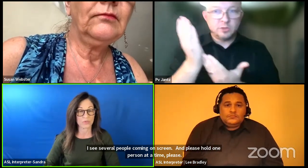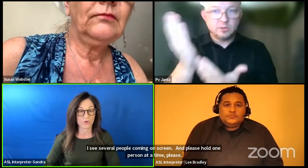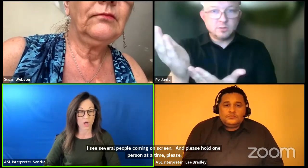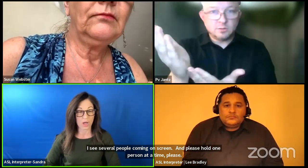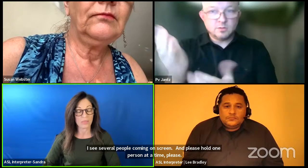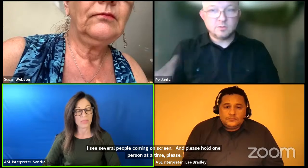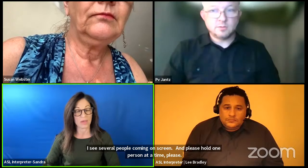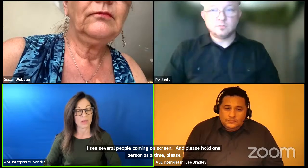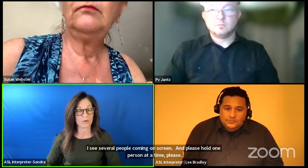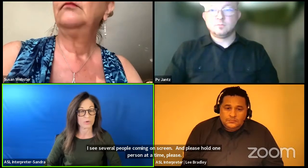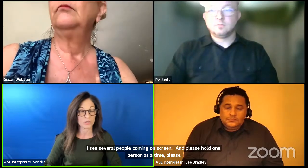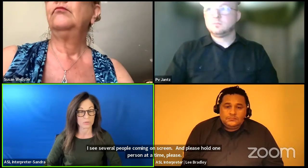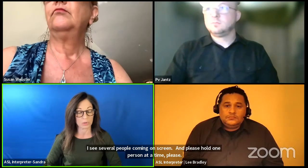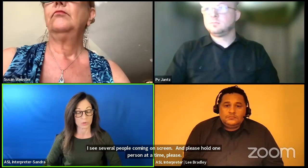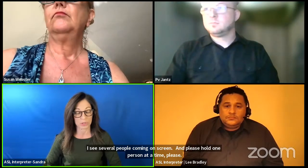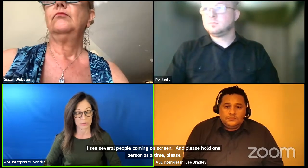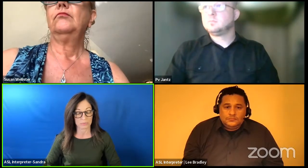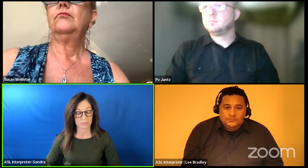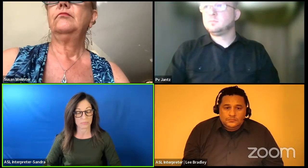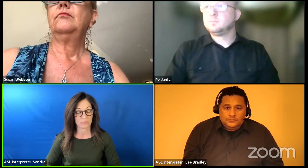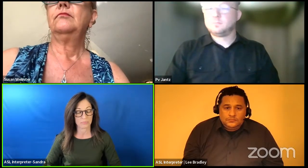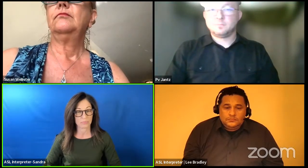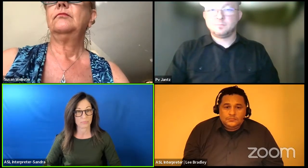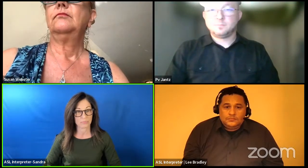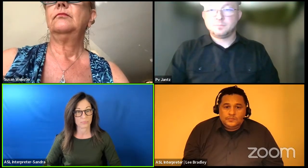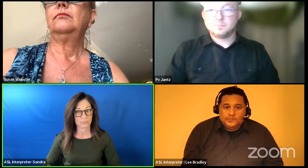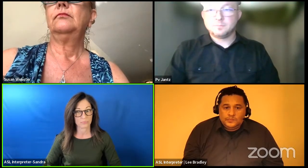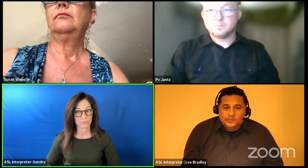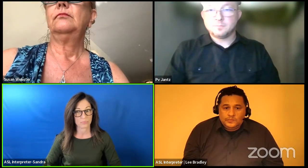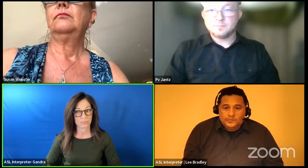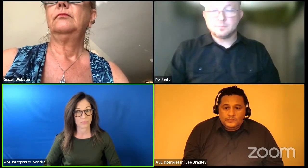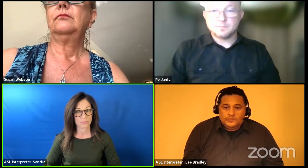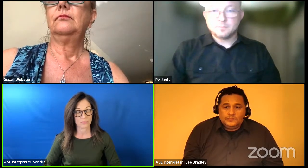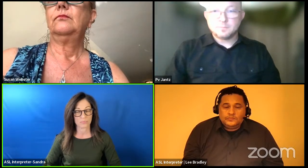was to withdraw that original motion.